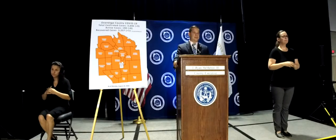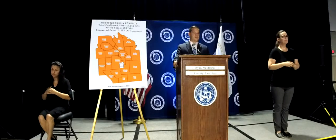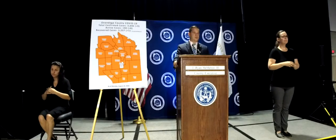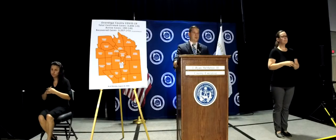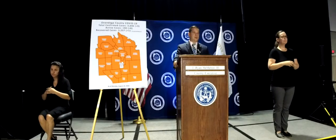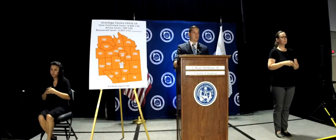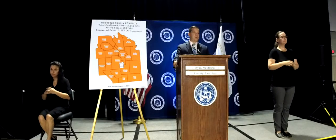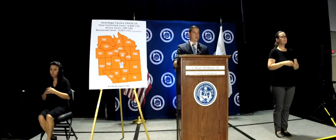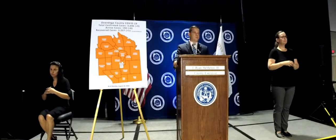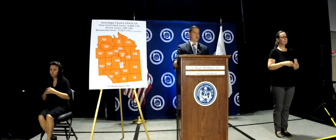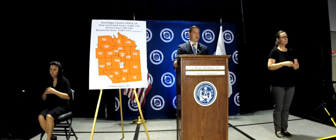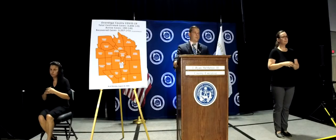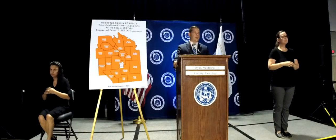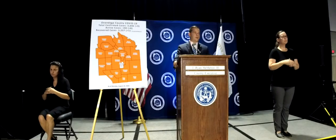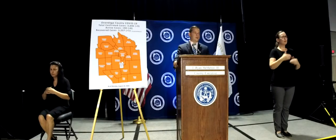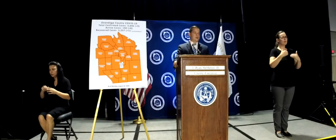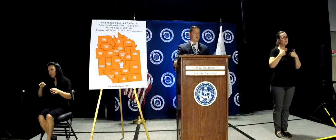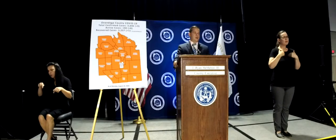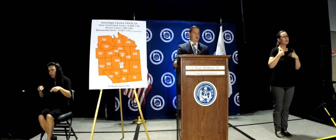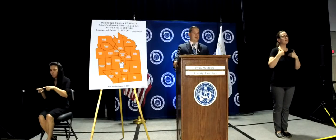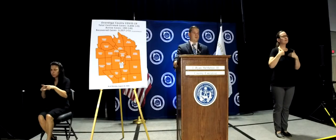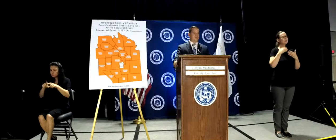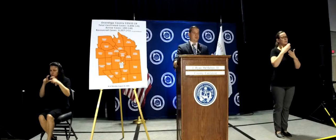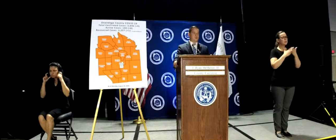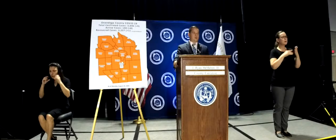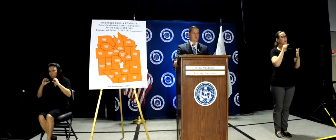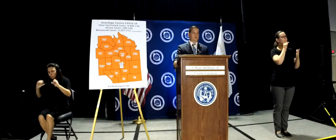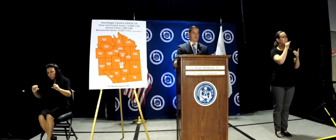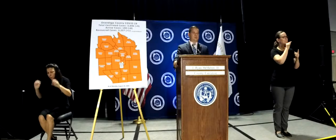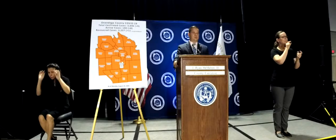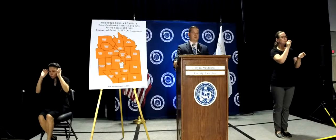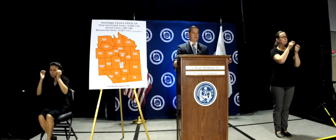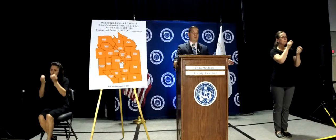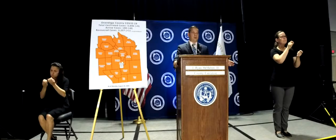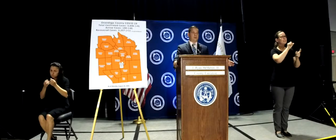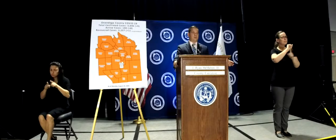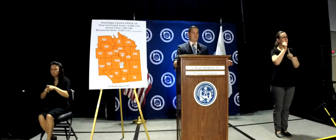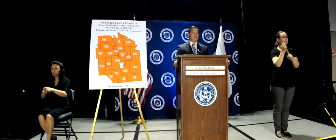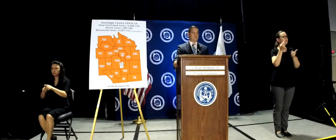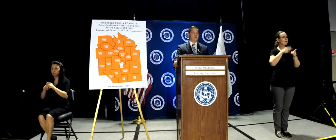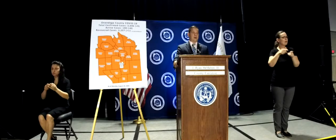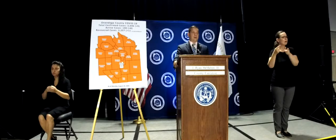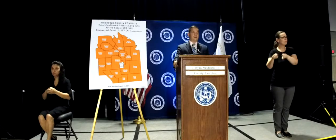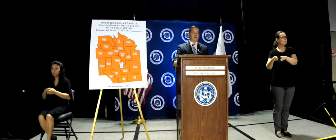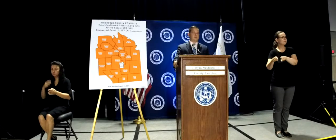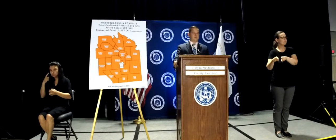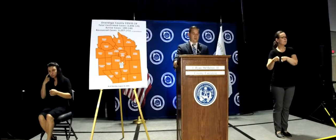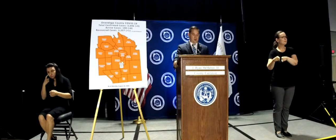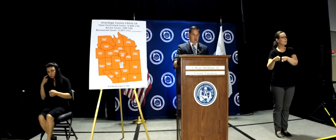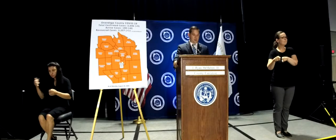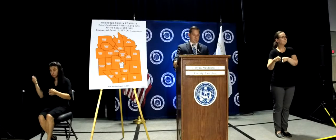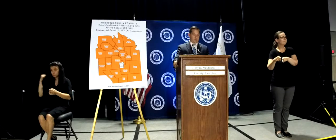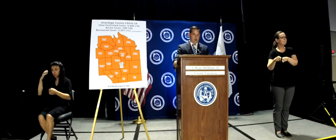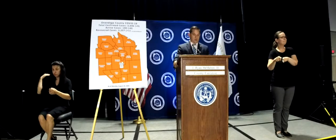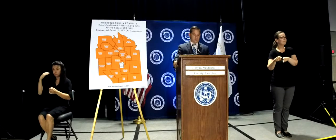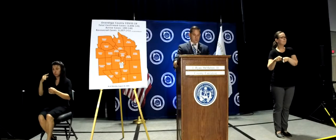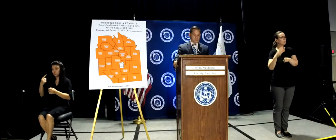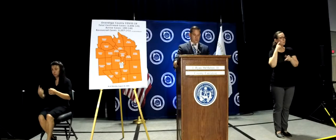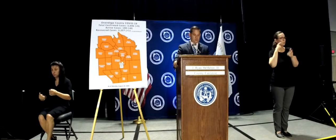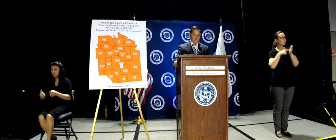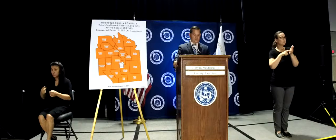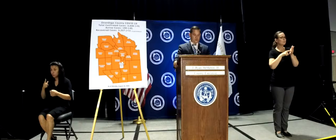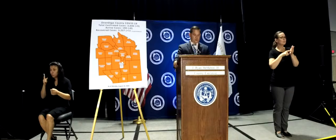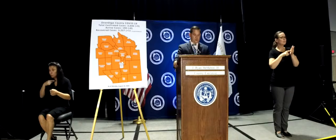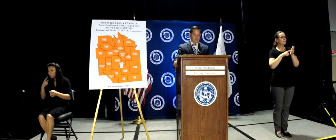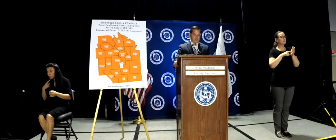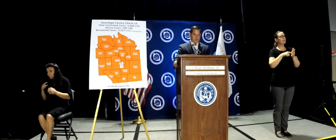had cases over the last week that an individual went symptomatic, they went out